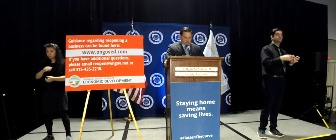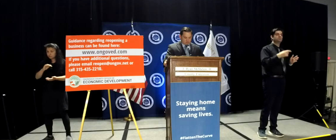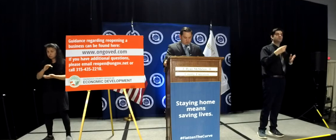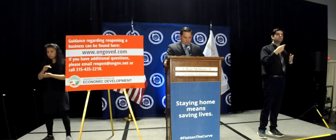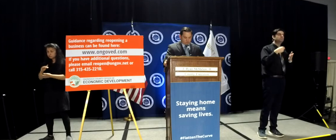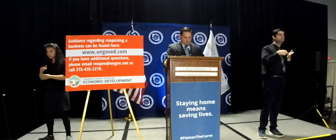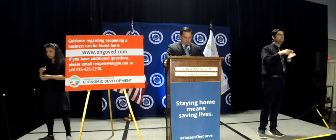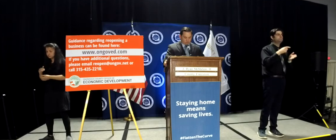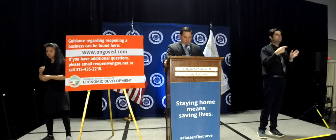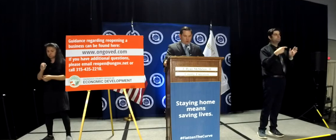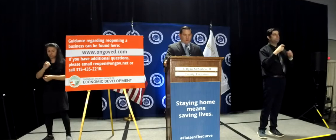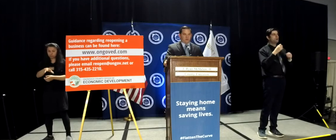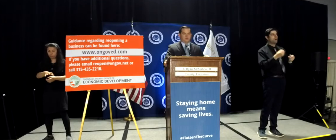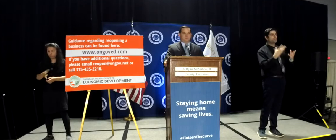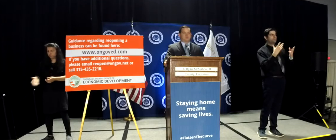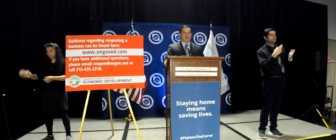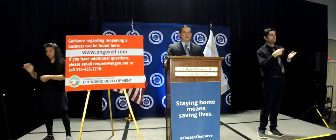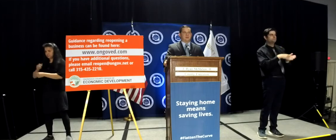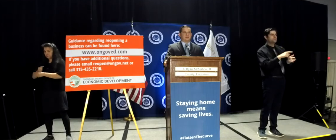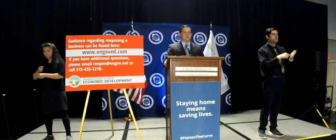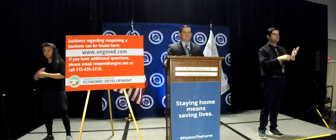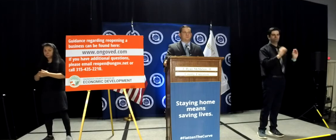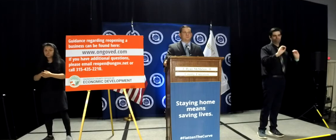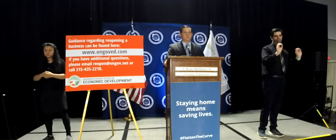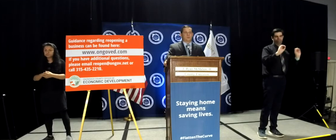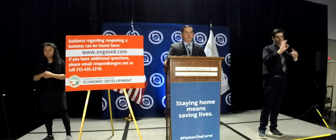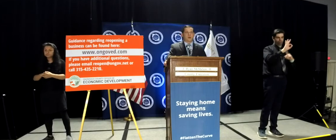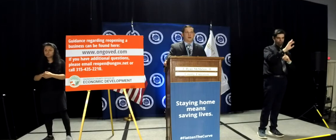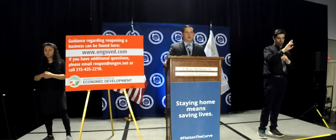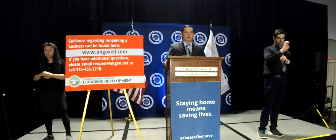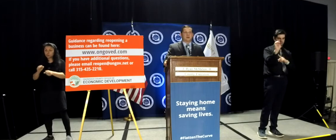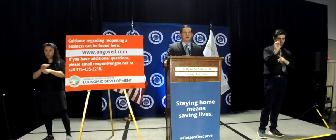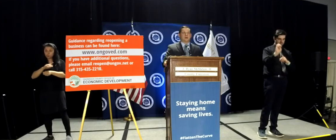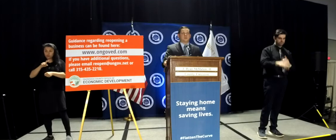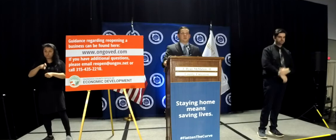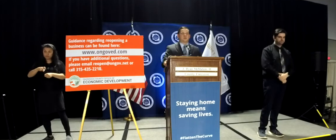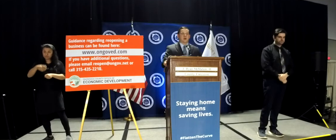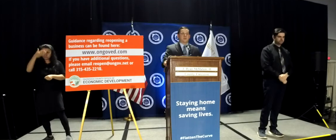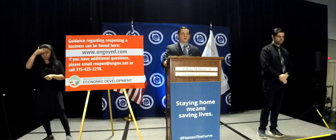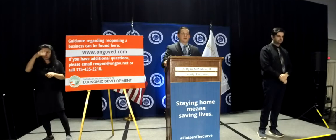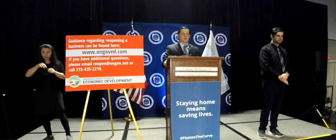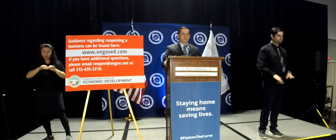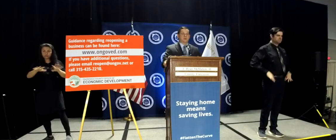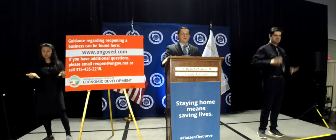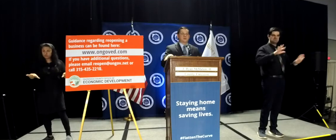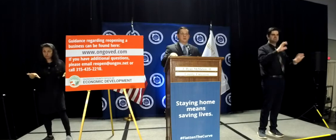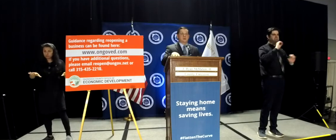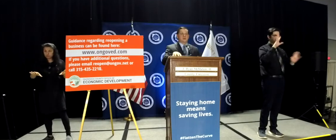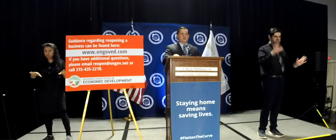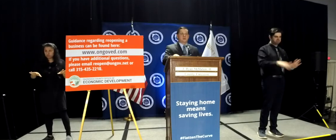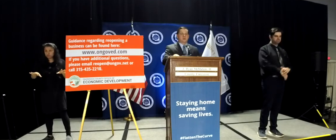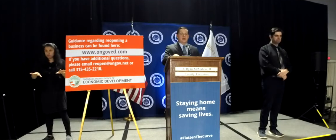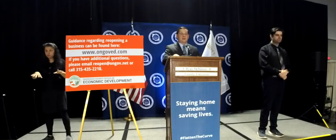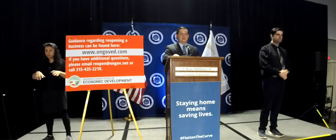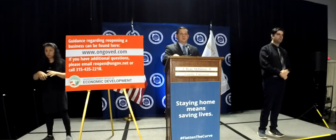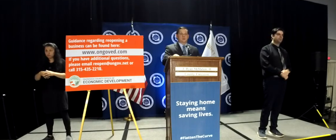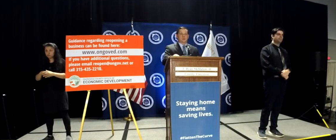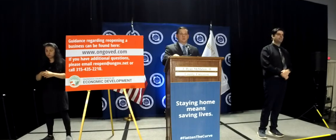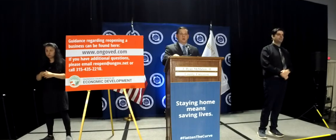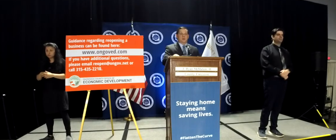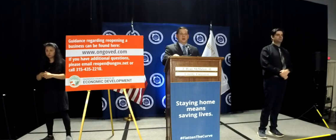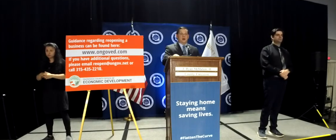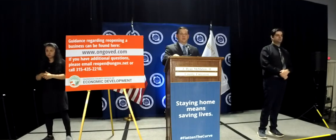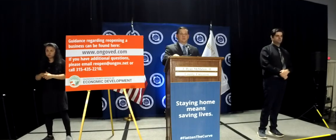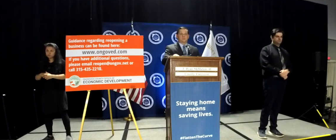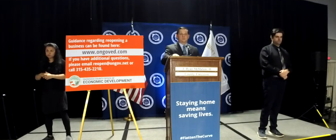And of course, part of this pandemic, and I'm sure we'll talk about this a little bit, is the threat